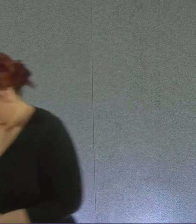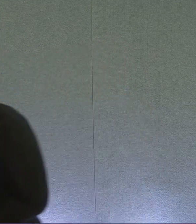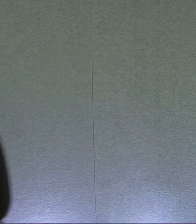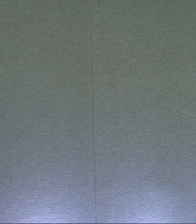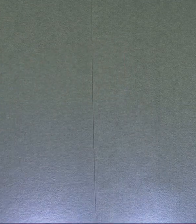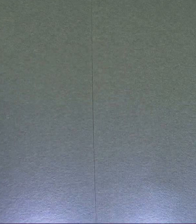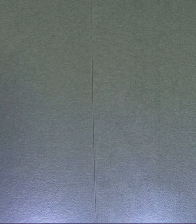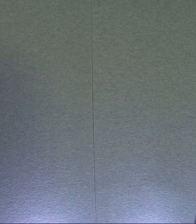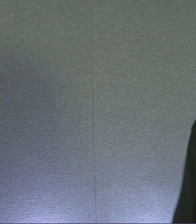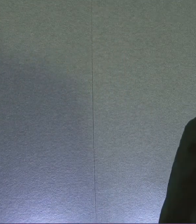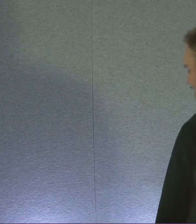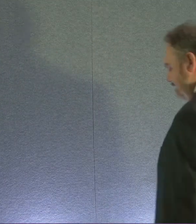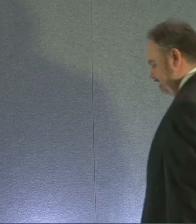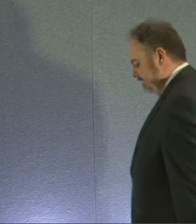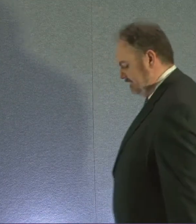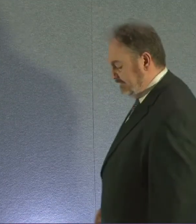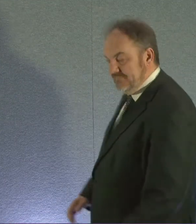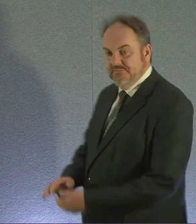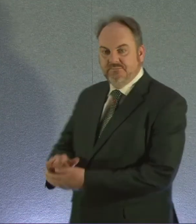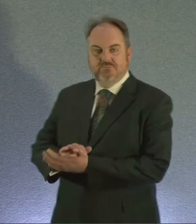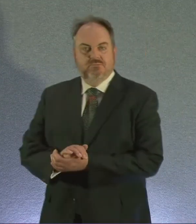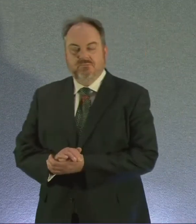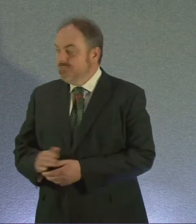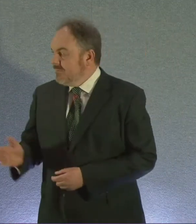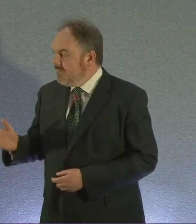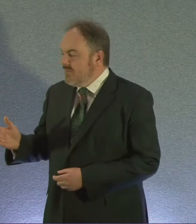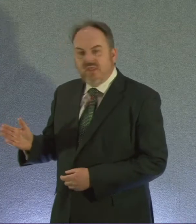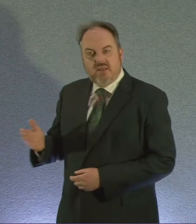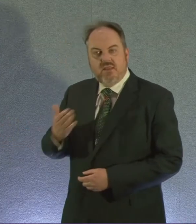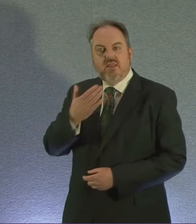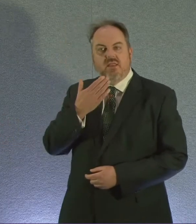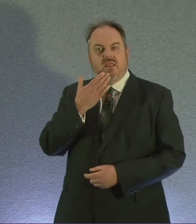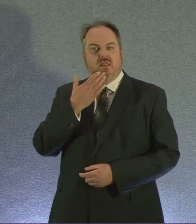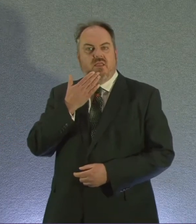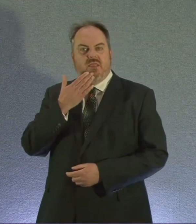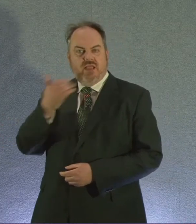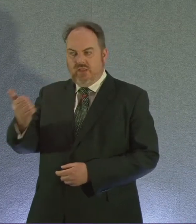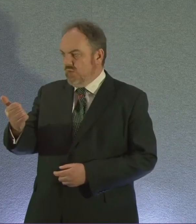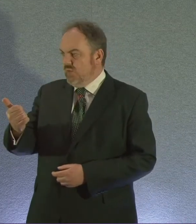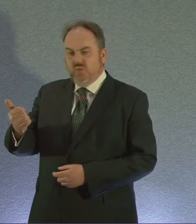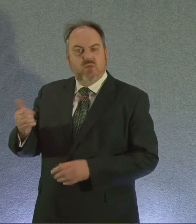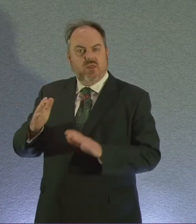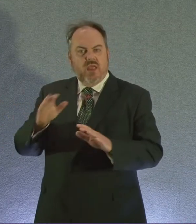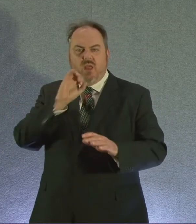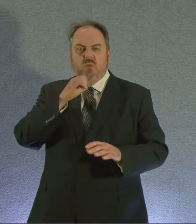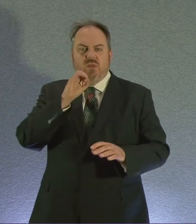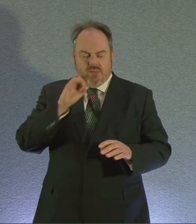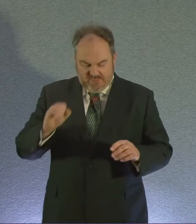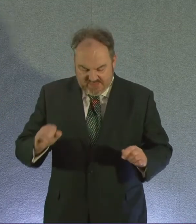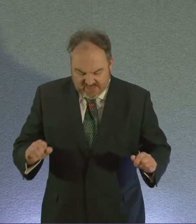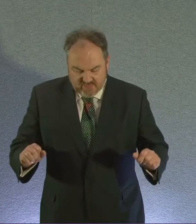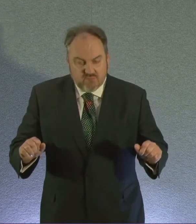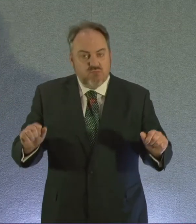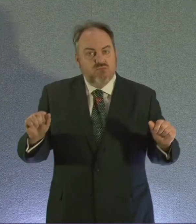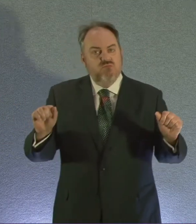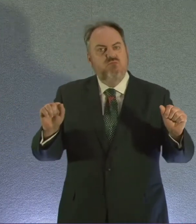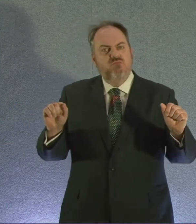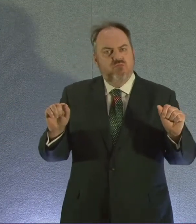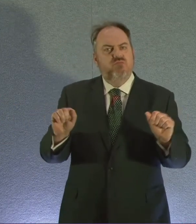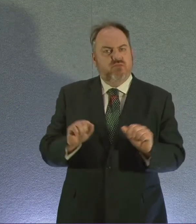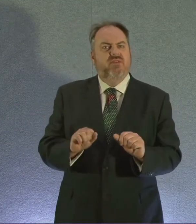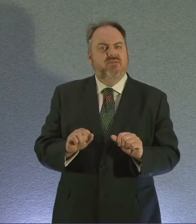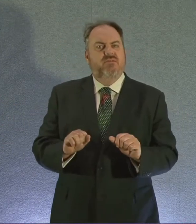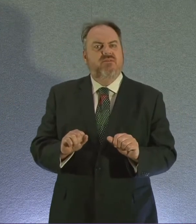Call Alex Rowley. Thank you, Presiding Officer. I'll aim to be brief as well. I would firstly want to acknowledge